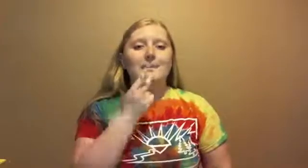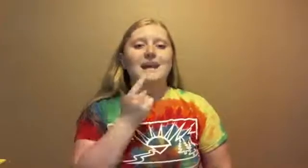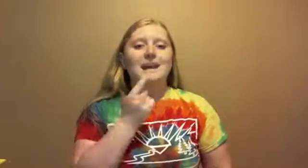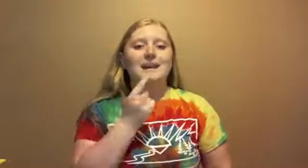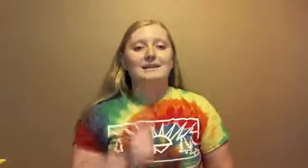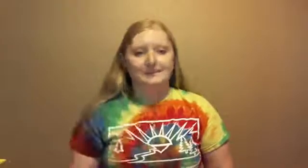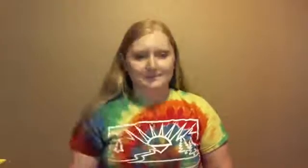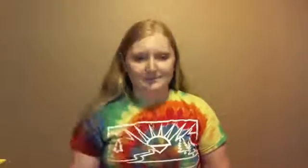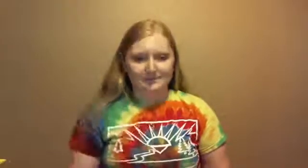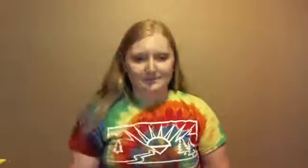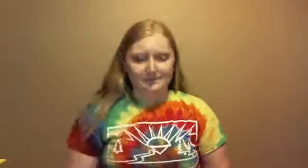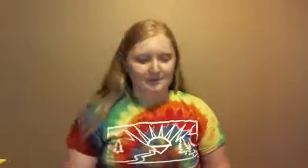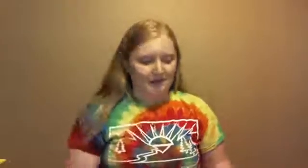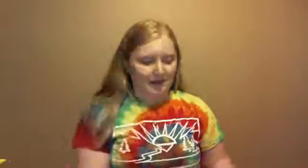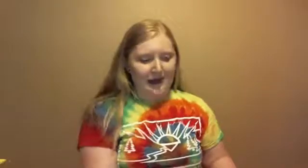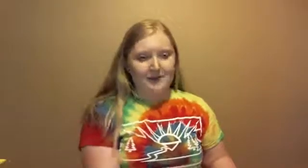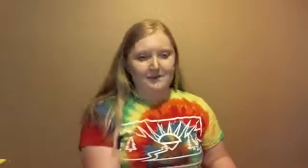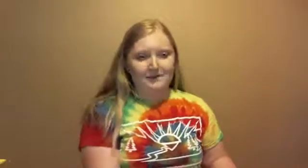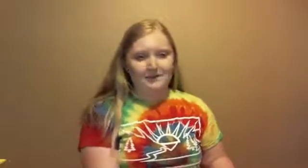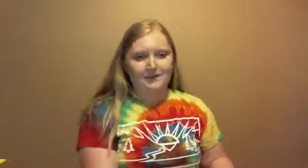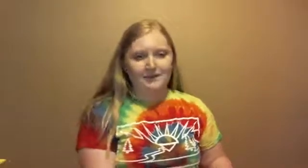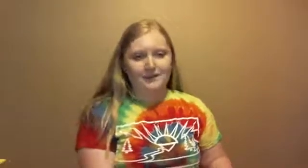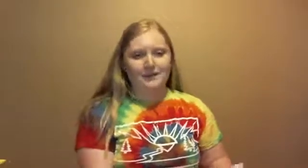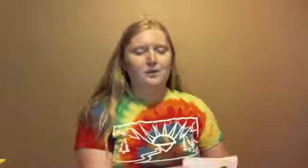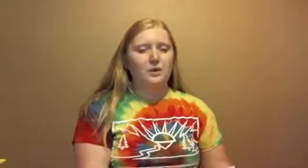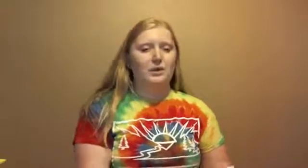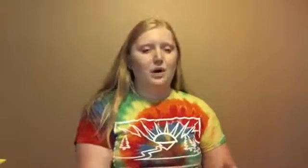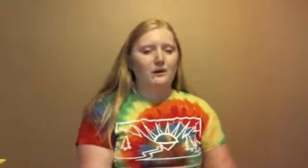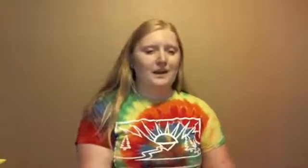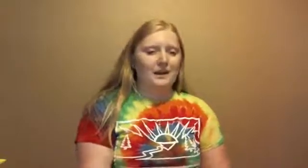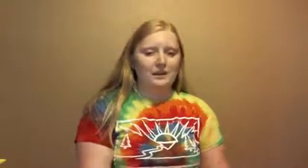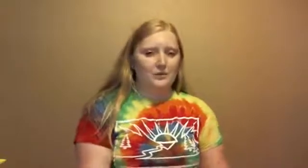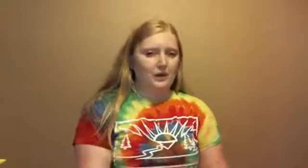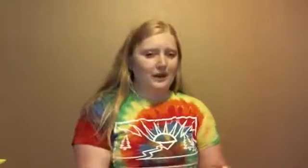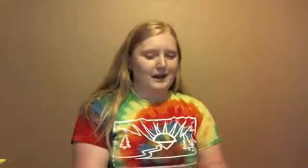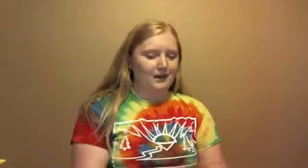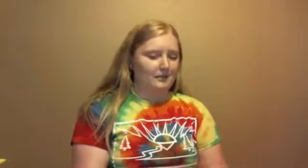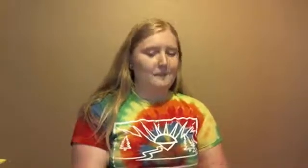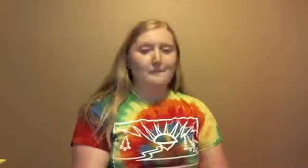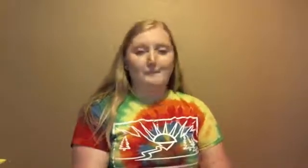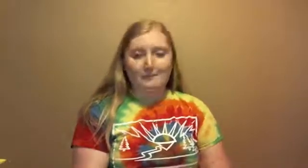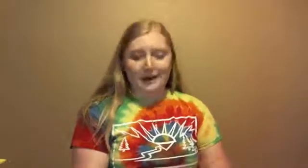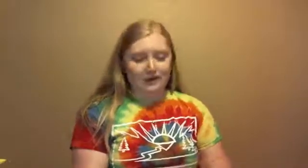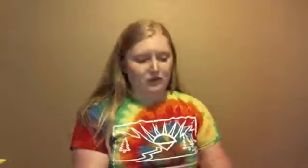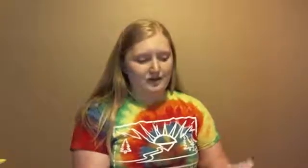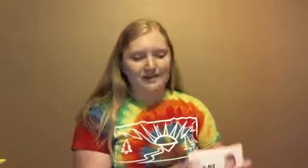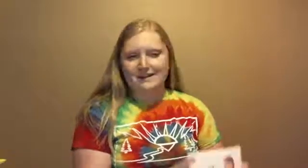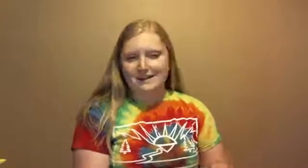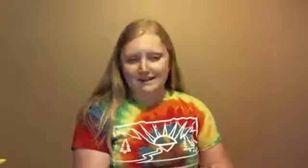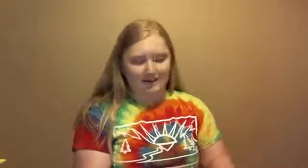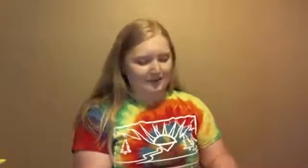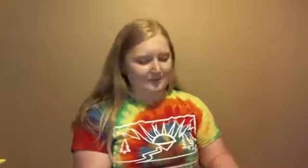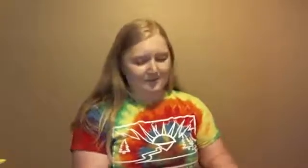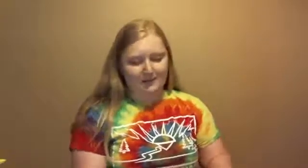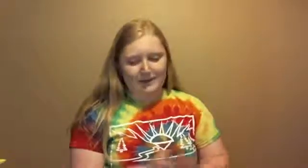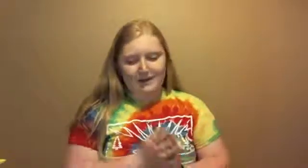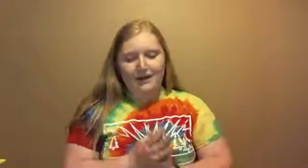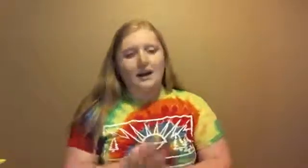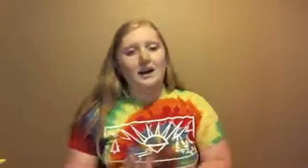pink. Okay? So we'll go over that a little more later, but just a teaser. All right,